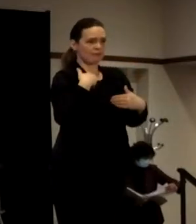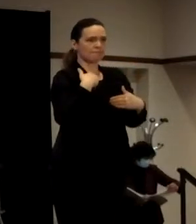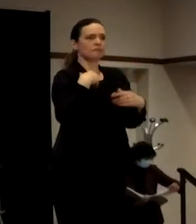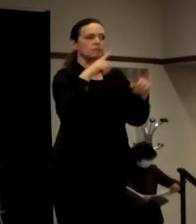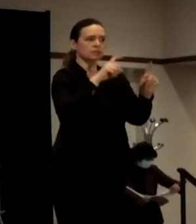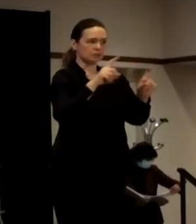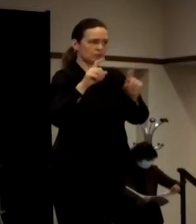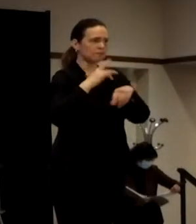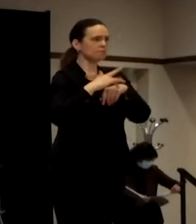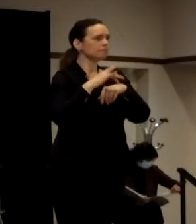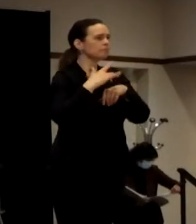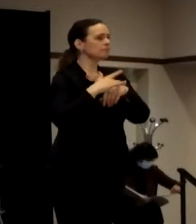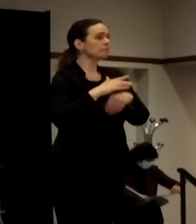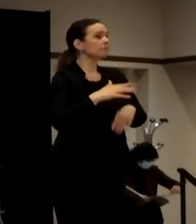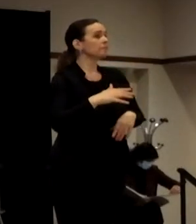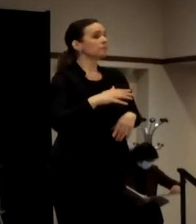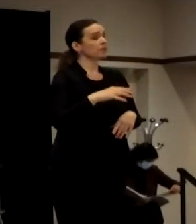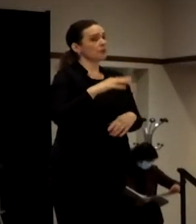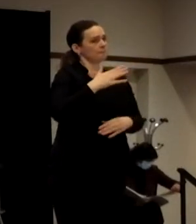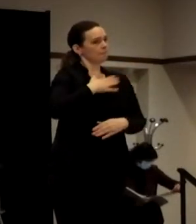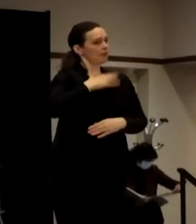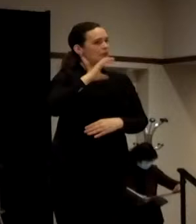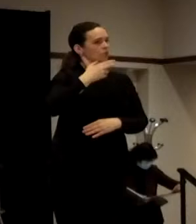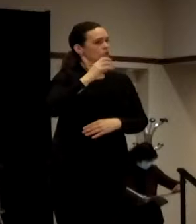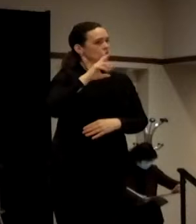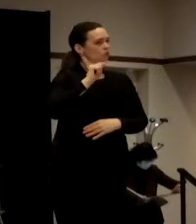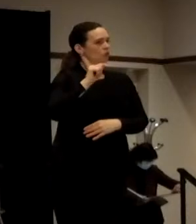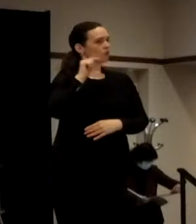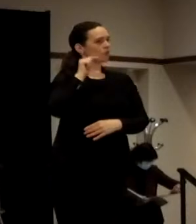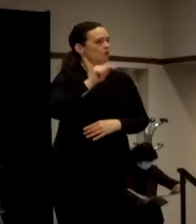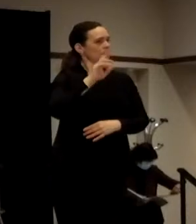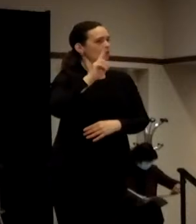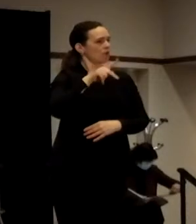mychart.upstate.edu to register for symptomatic weekend testing.